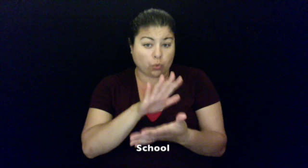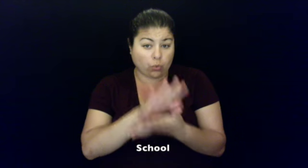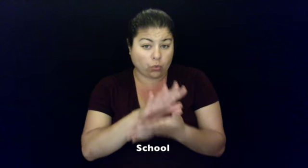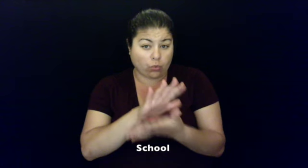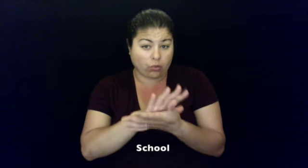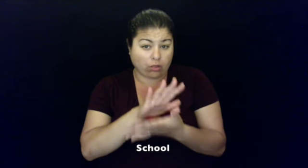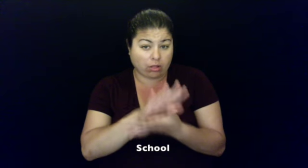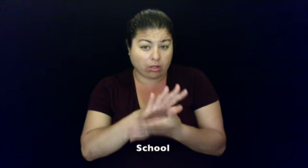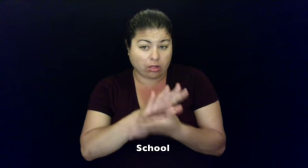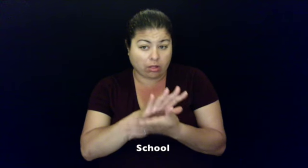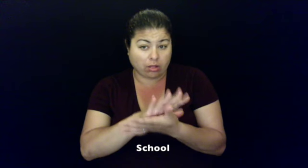School.